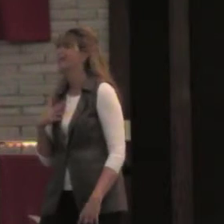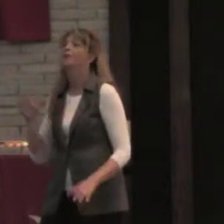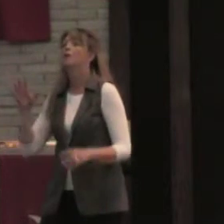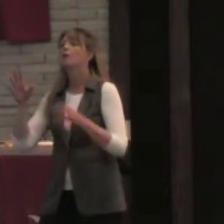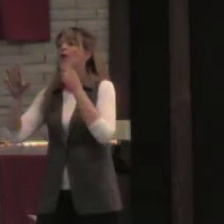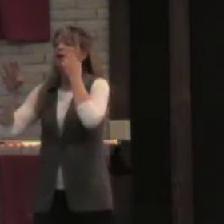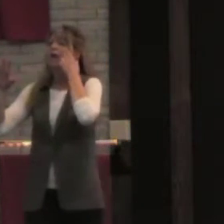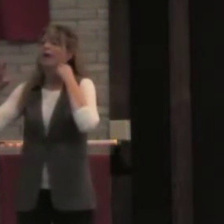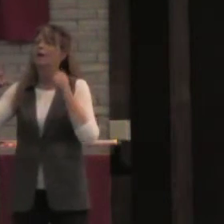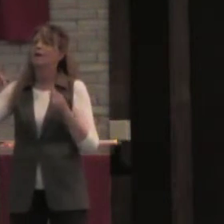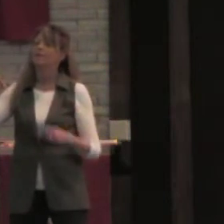Yeah, God wants you to be happy.